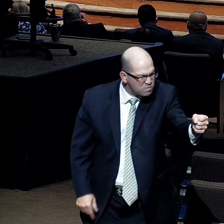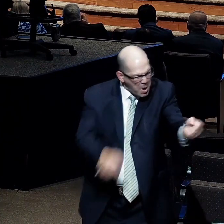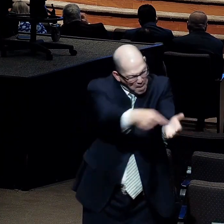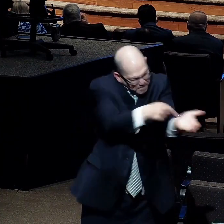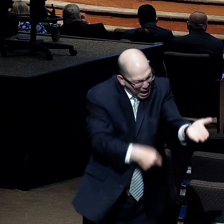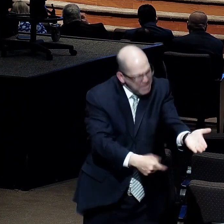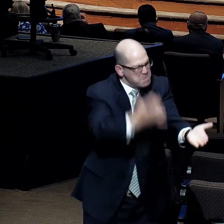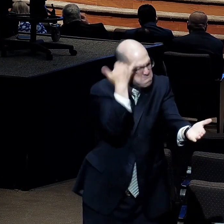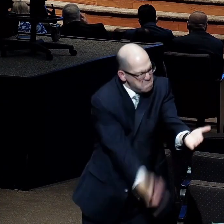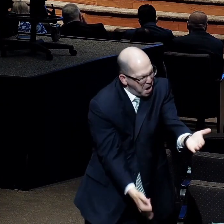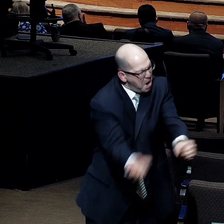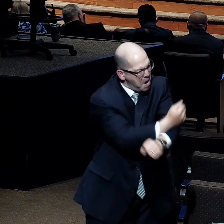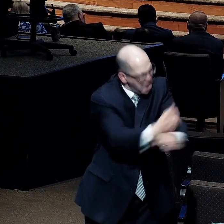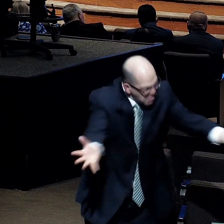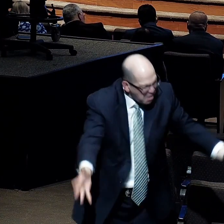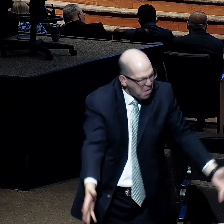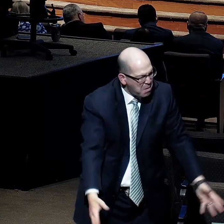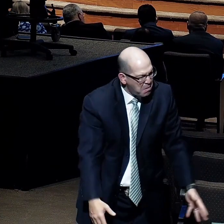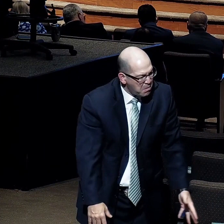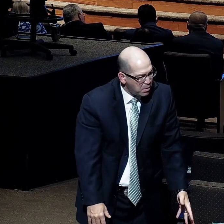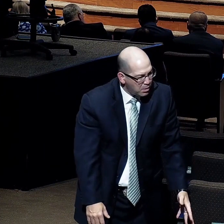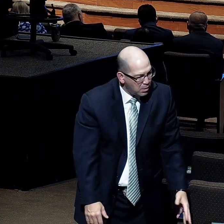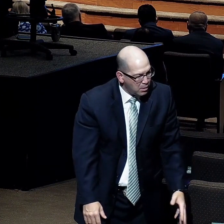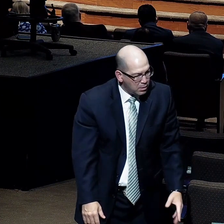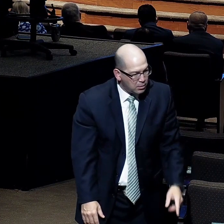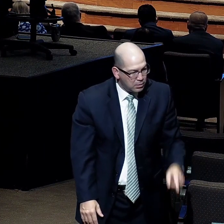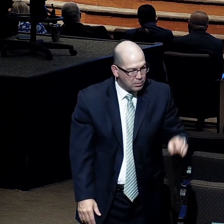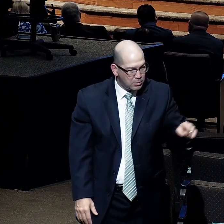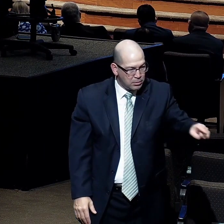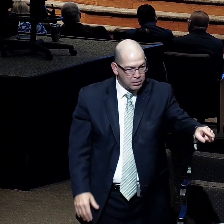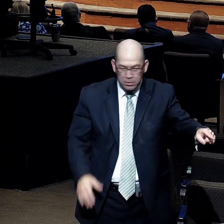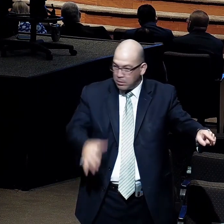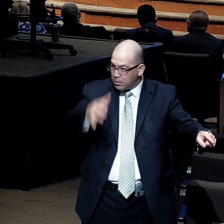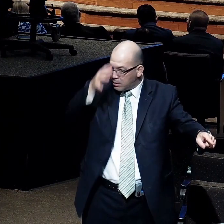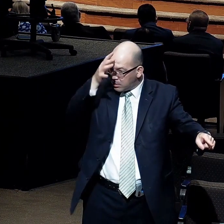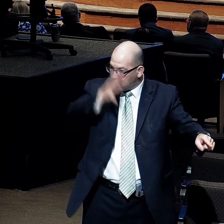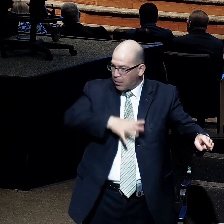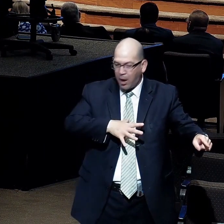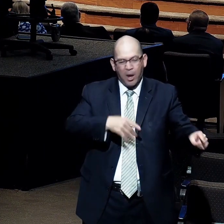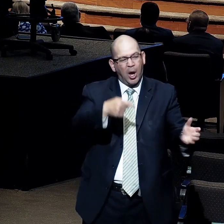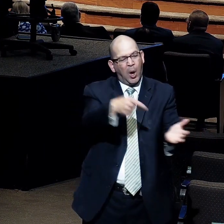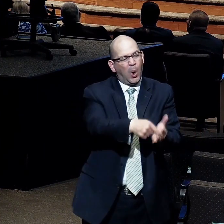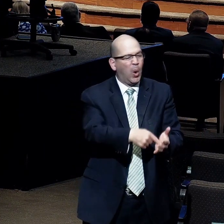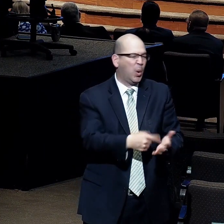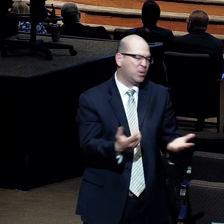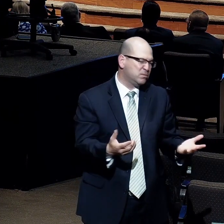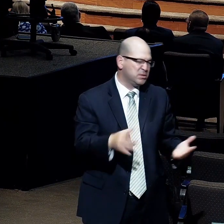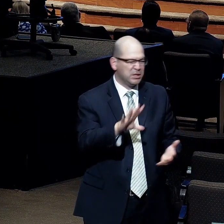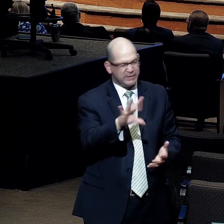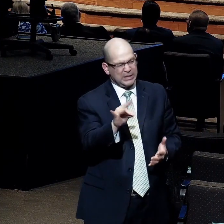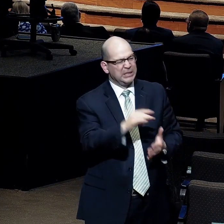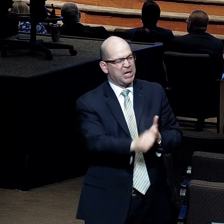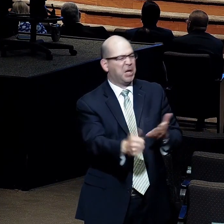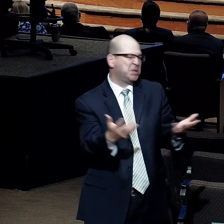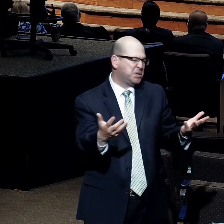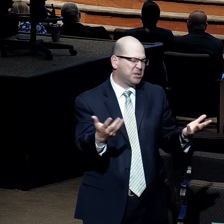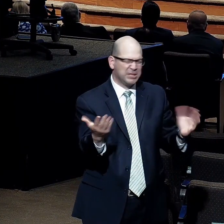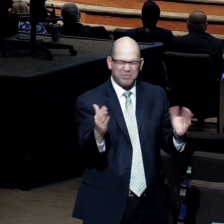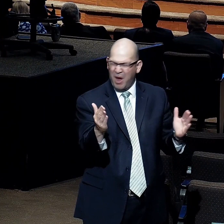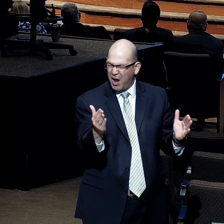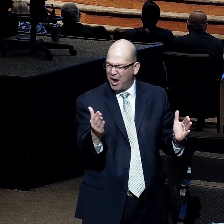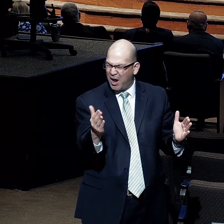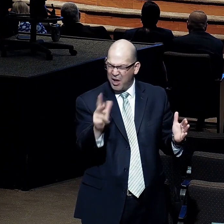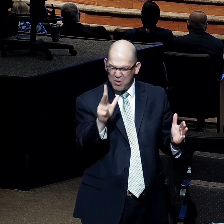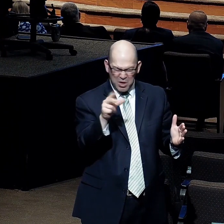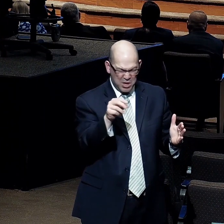thou owest. Basically, this man's servant owed him 100 pence, which is worth about $58. And comparing to $3.48